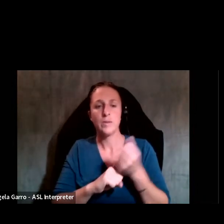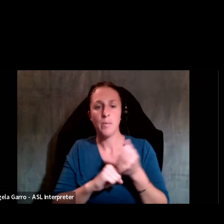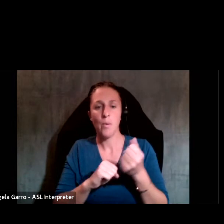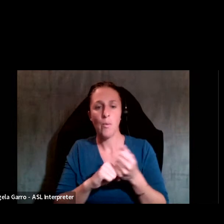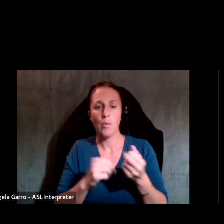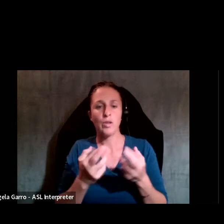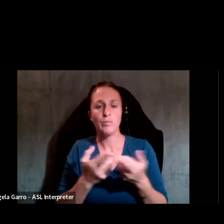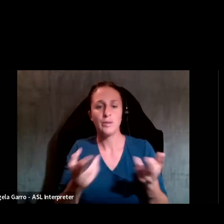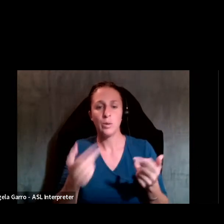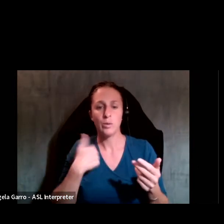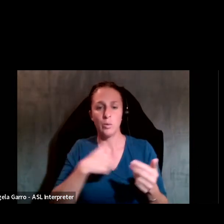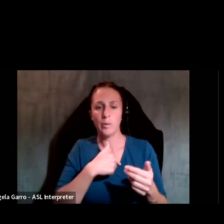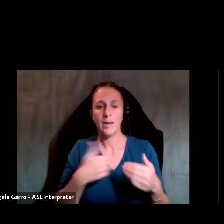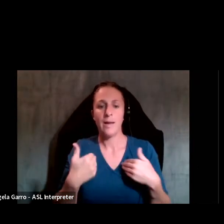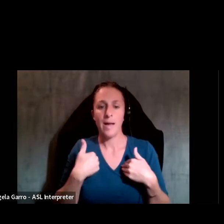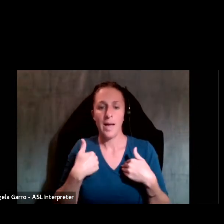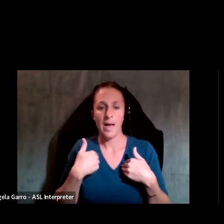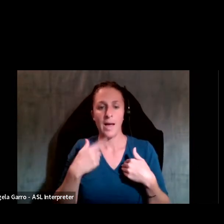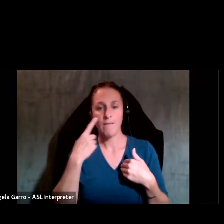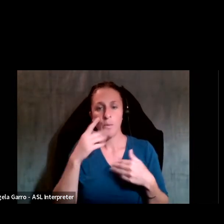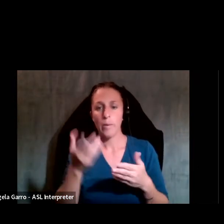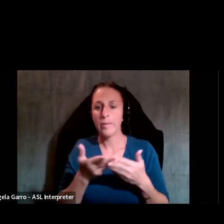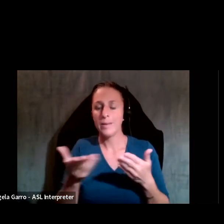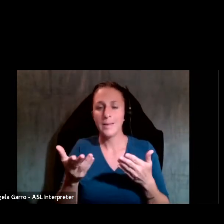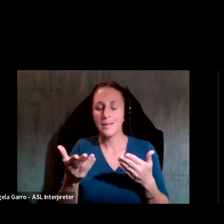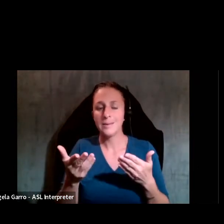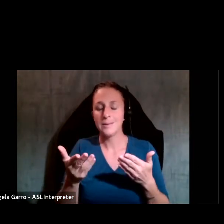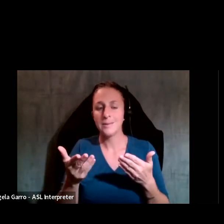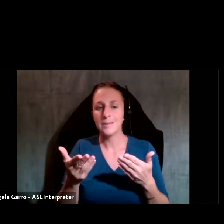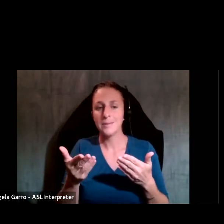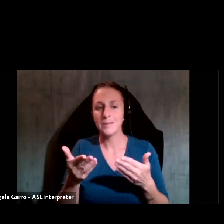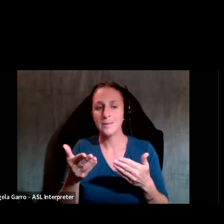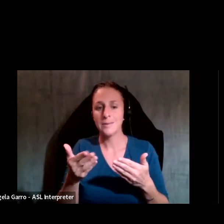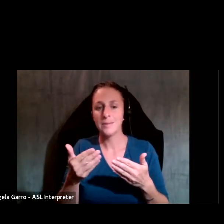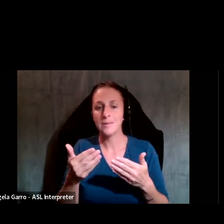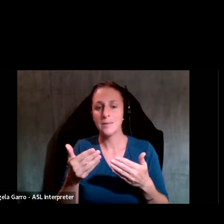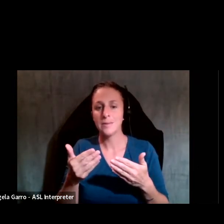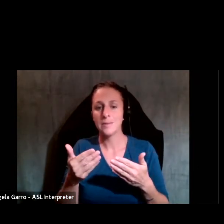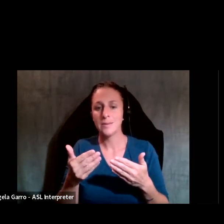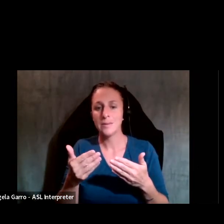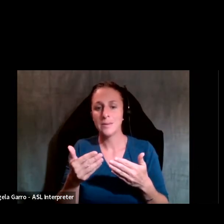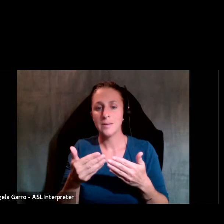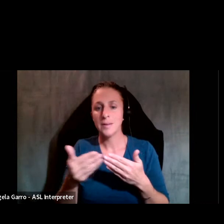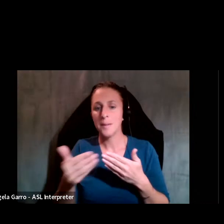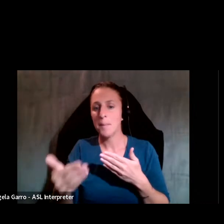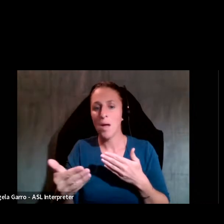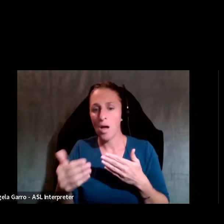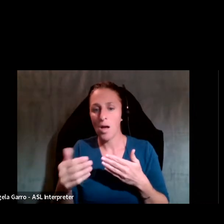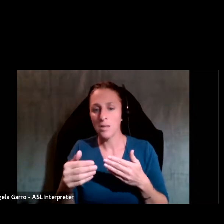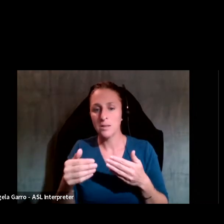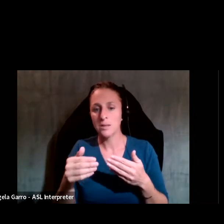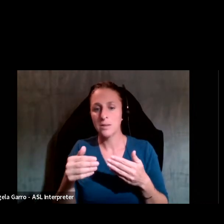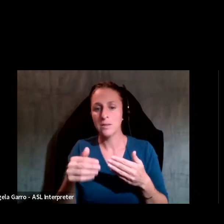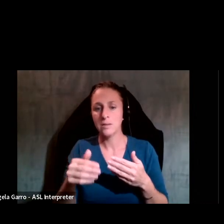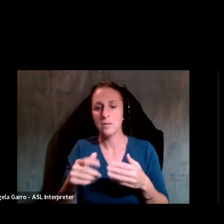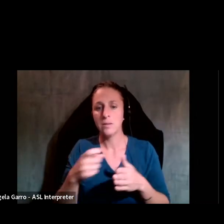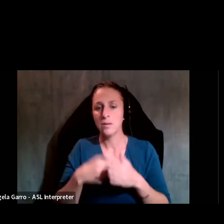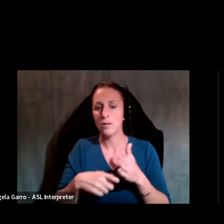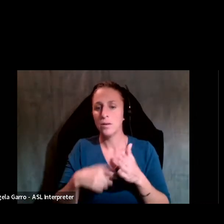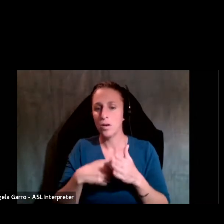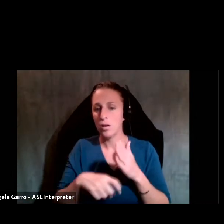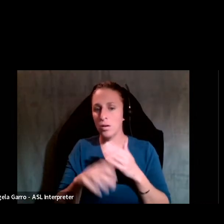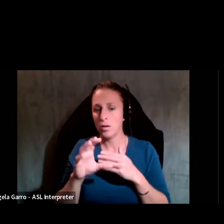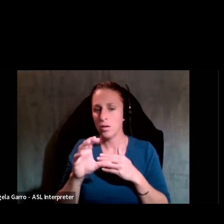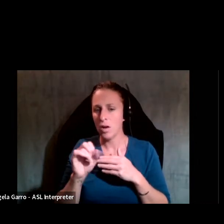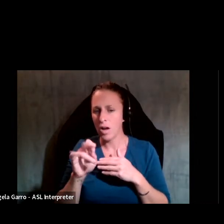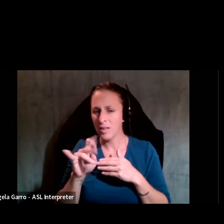resources we have for like things beyond counseling. Oh, okay. If there's